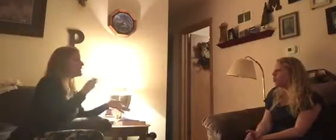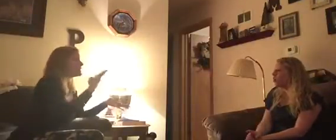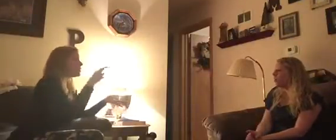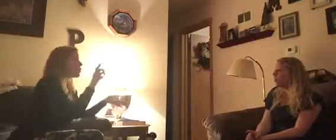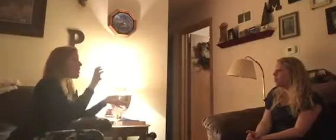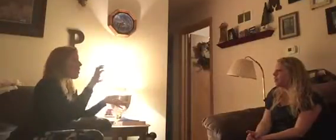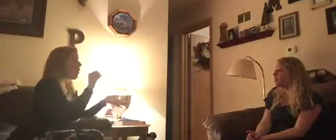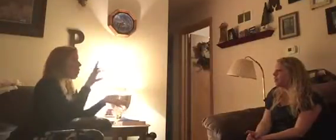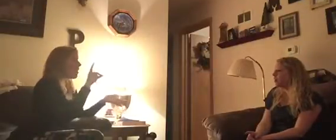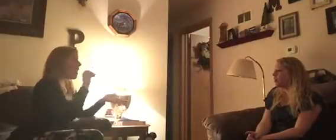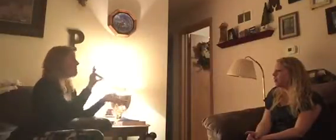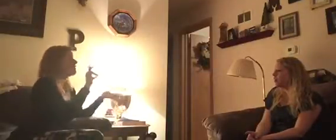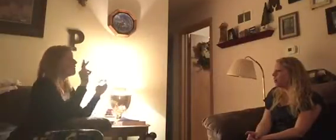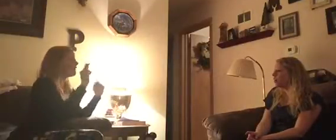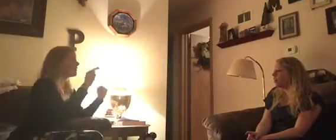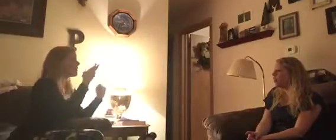Or like